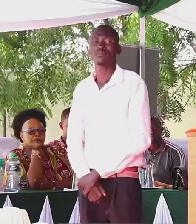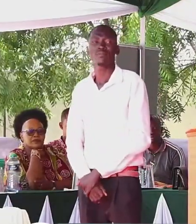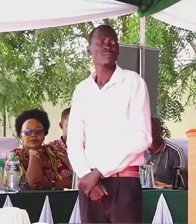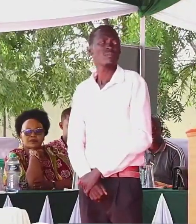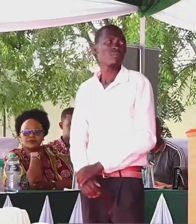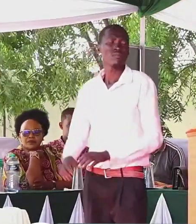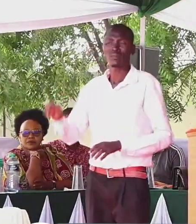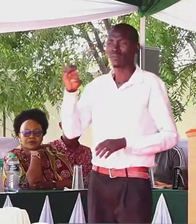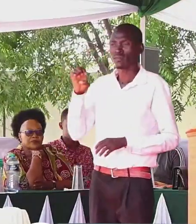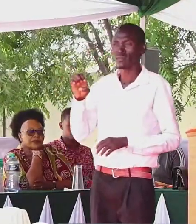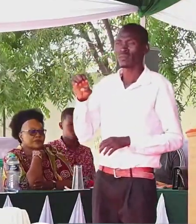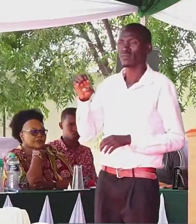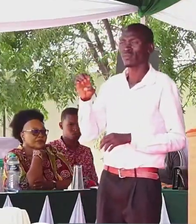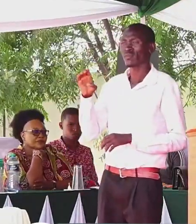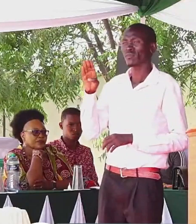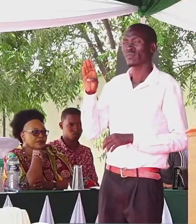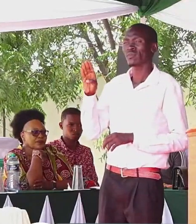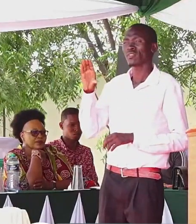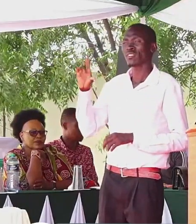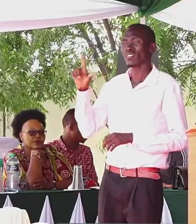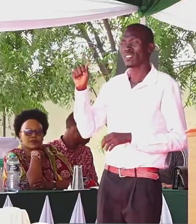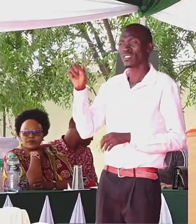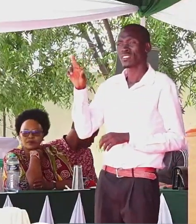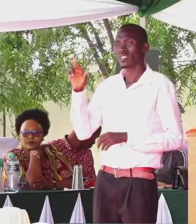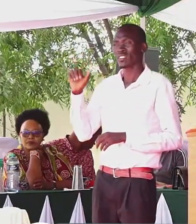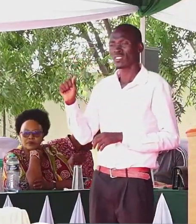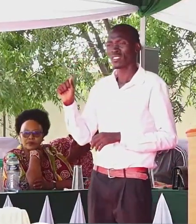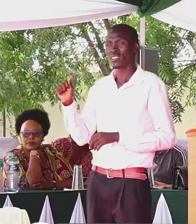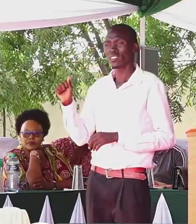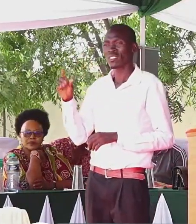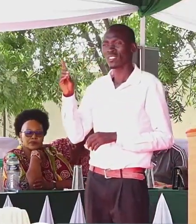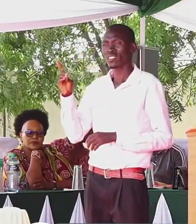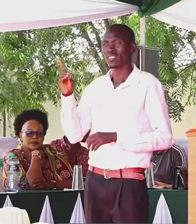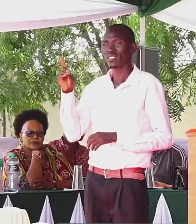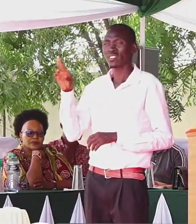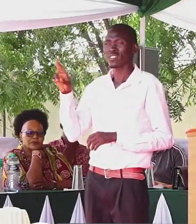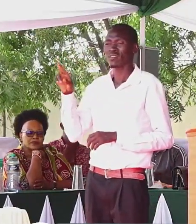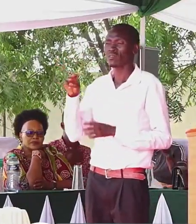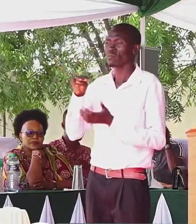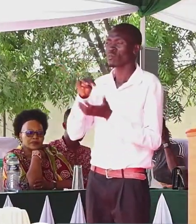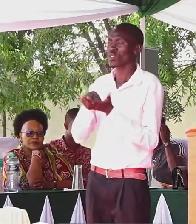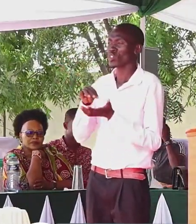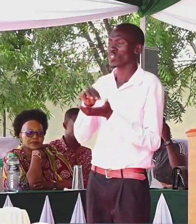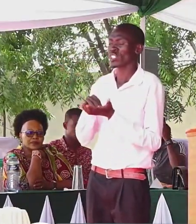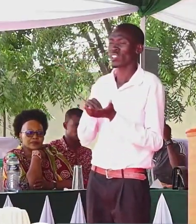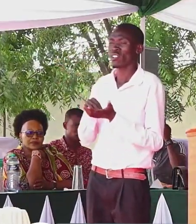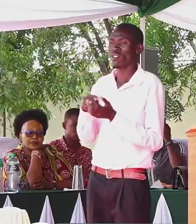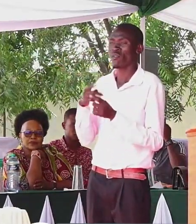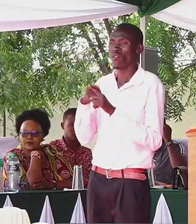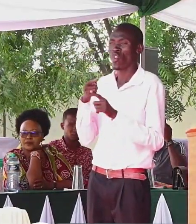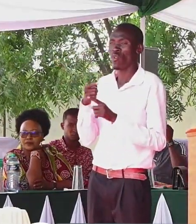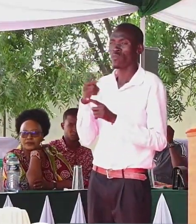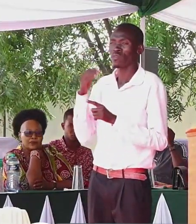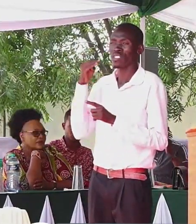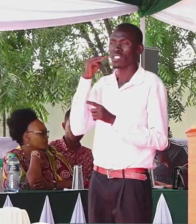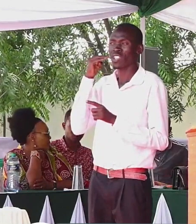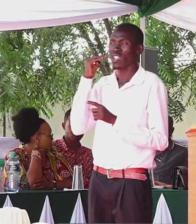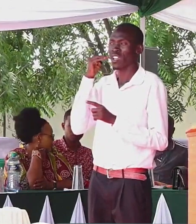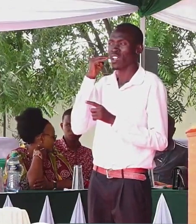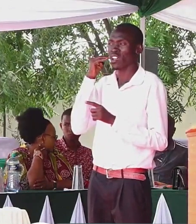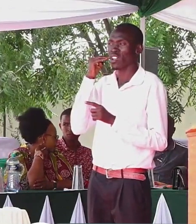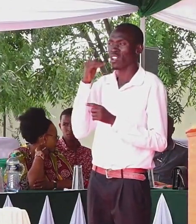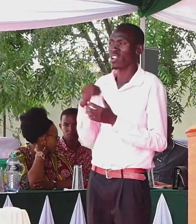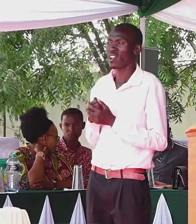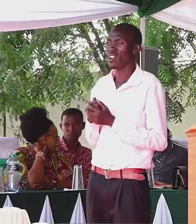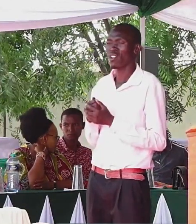Ebla, Clara, Daktari from Migori, from Siaya,